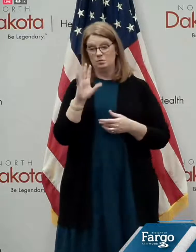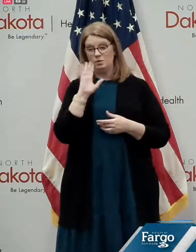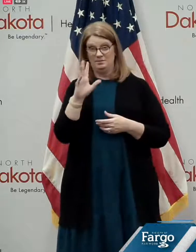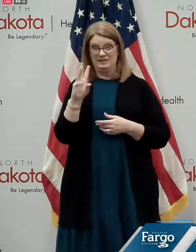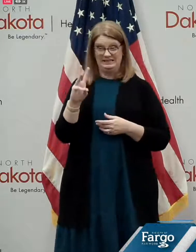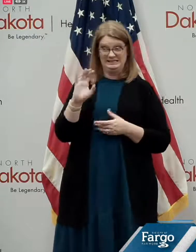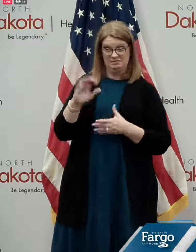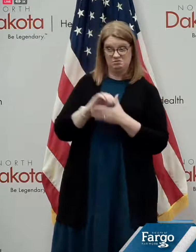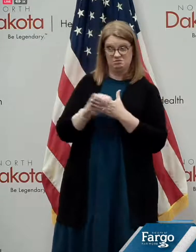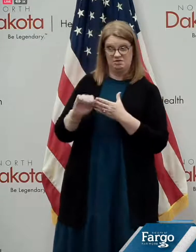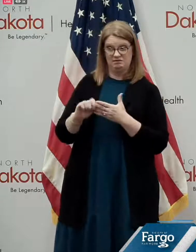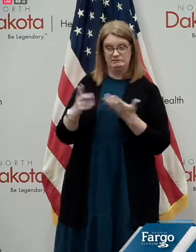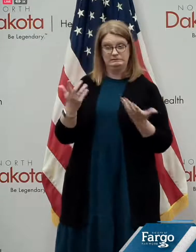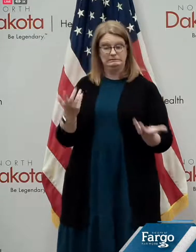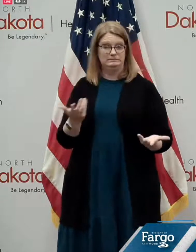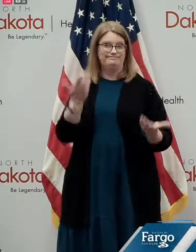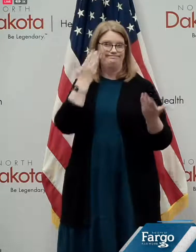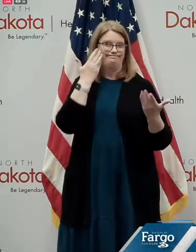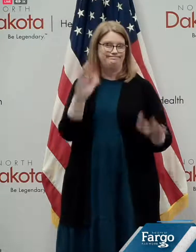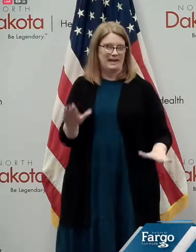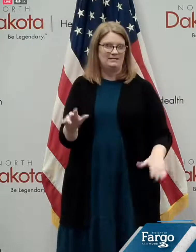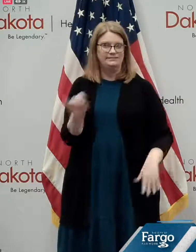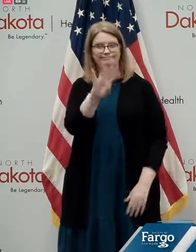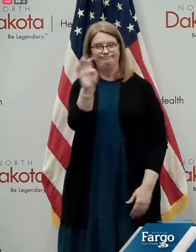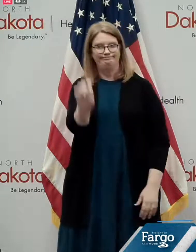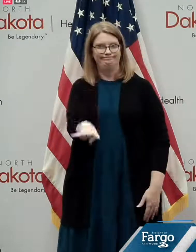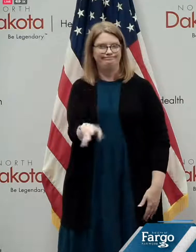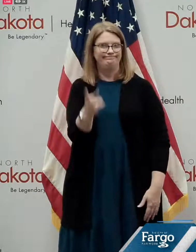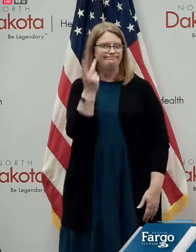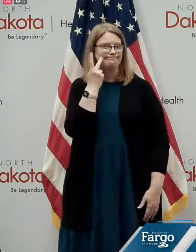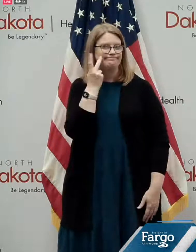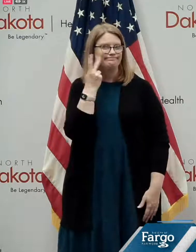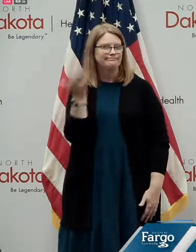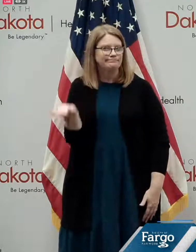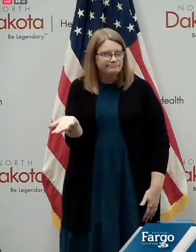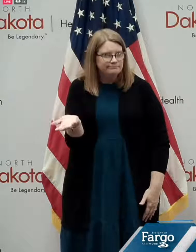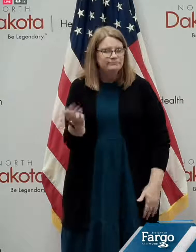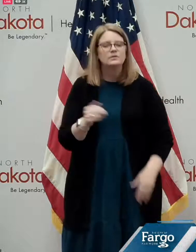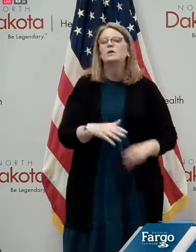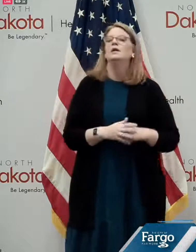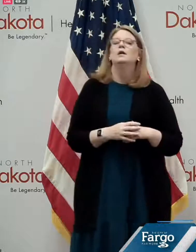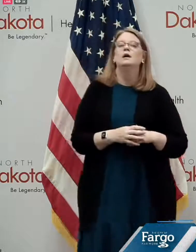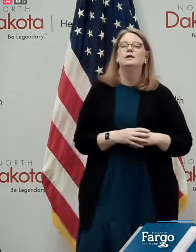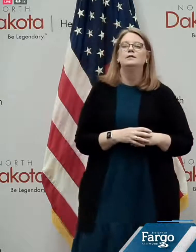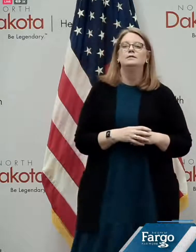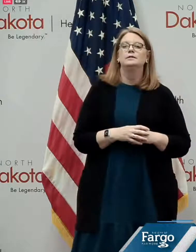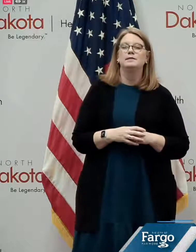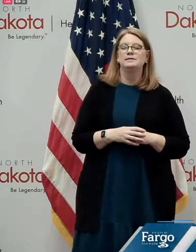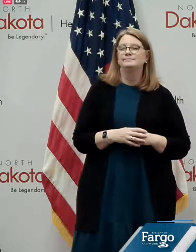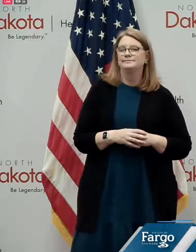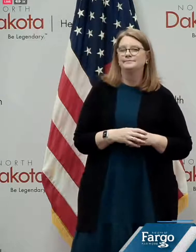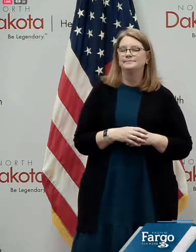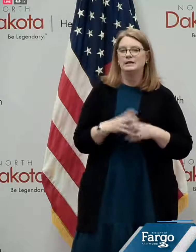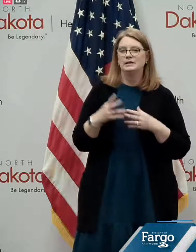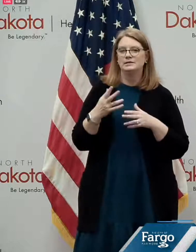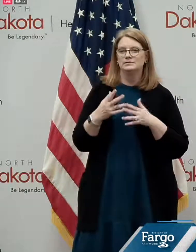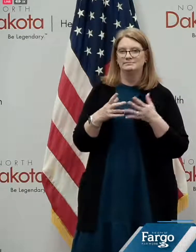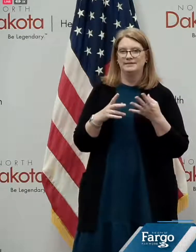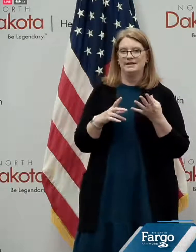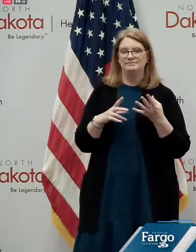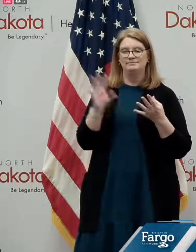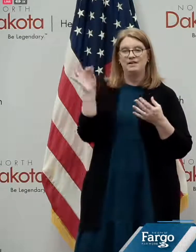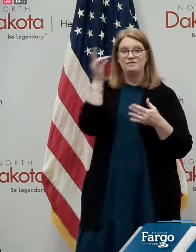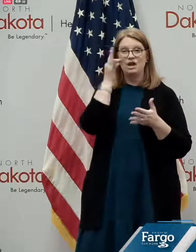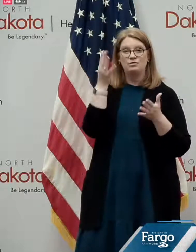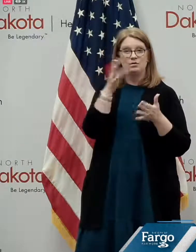number below that remains to be seen as part of those negotiations. But that short-term extra federal benefit